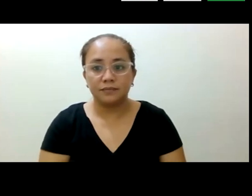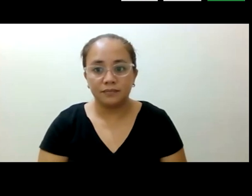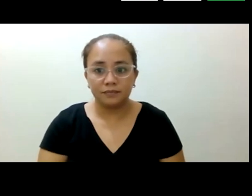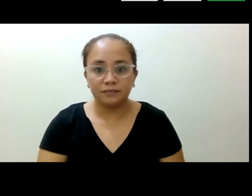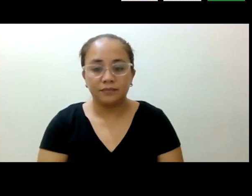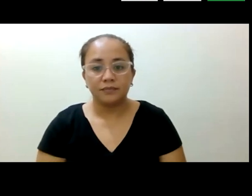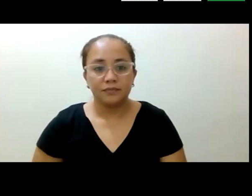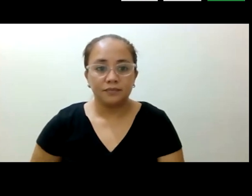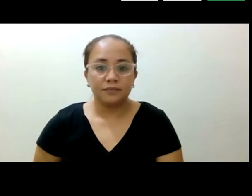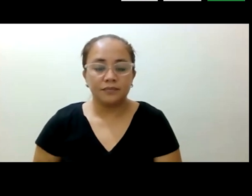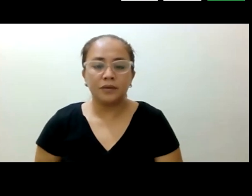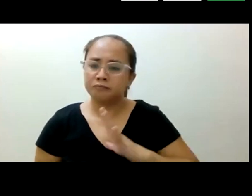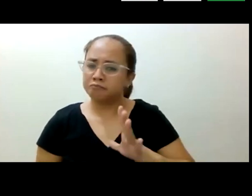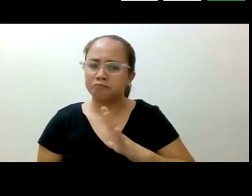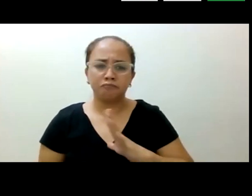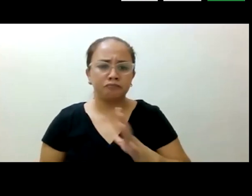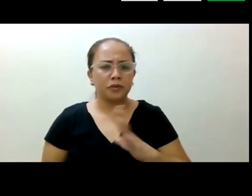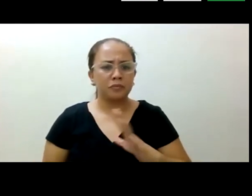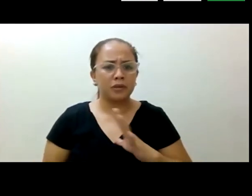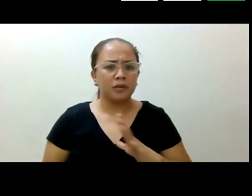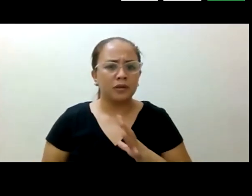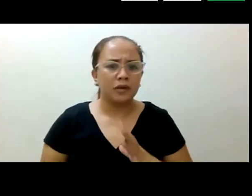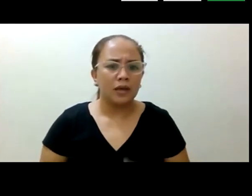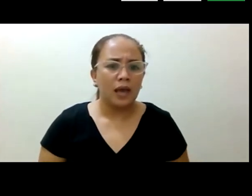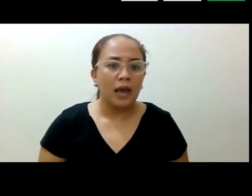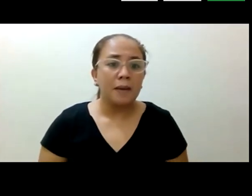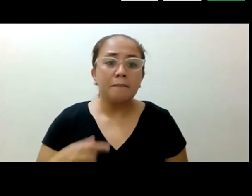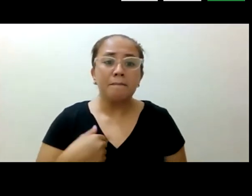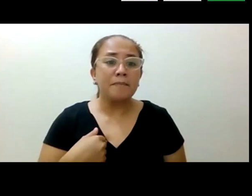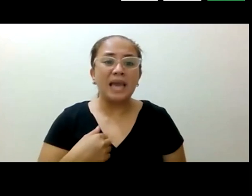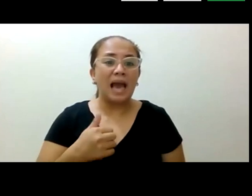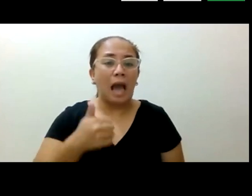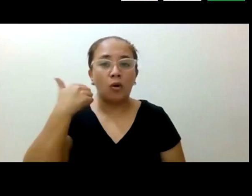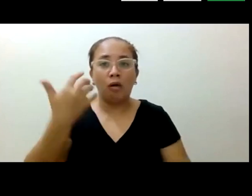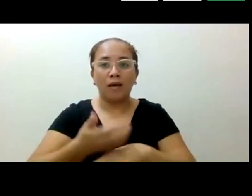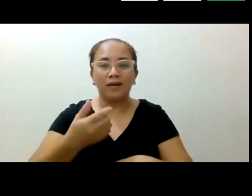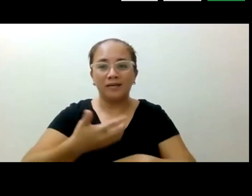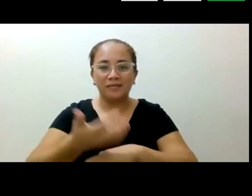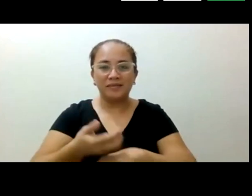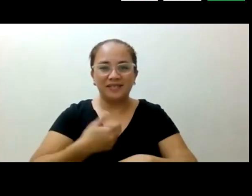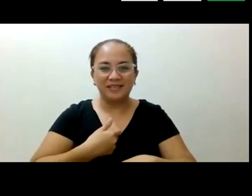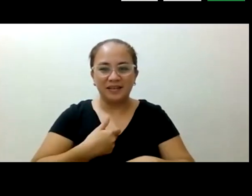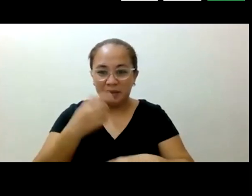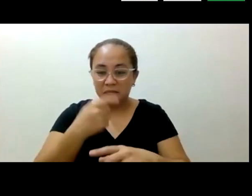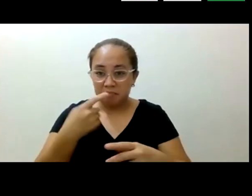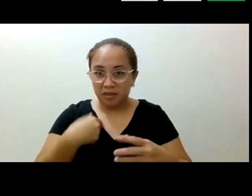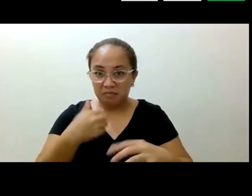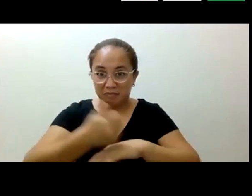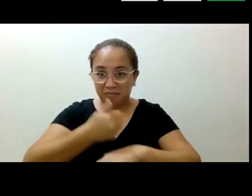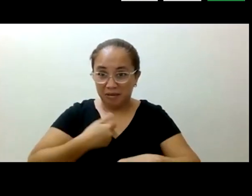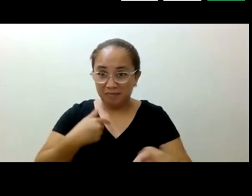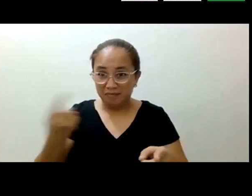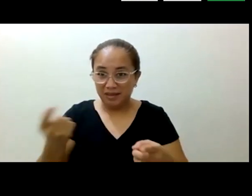3 and 7? that's fine with me. Just vote on it, and I don't want to be accused of punishing you too much with the test.